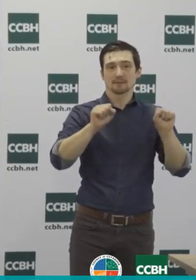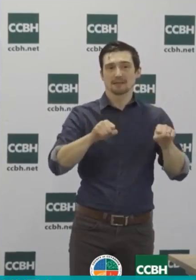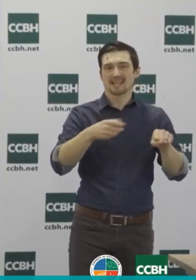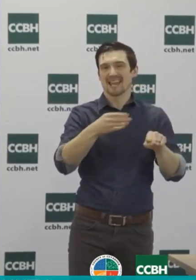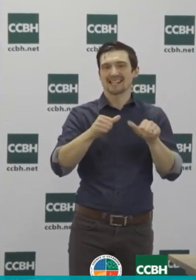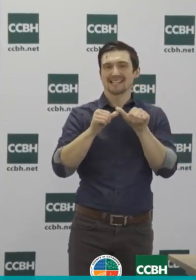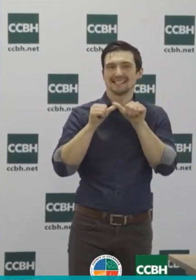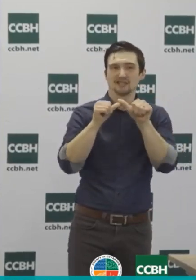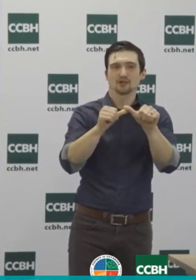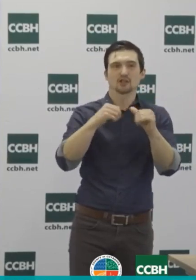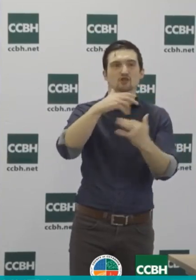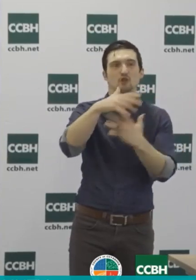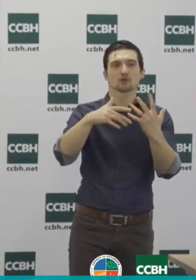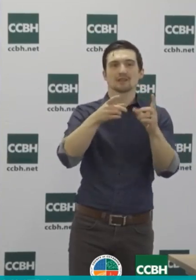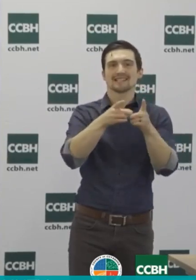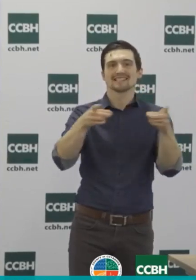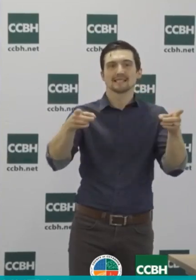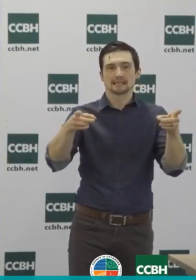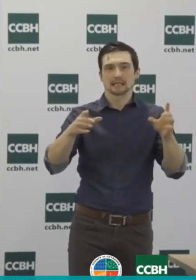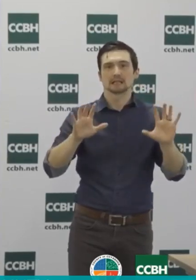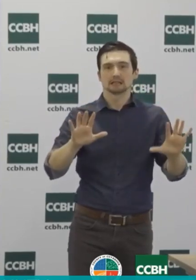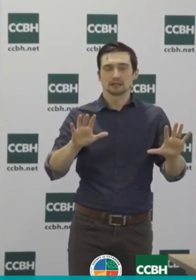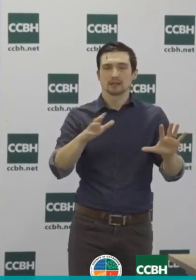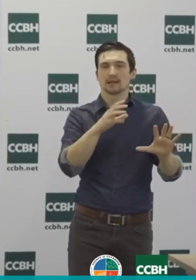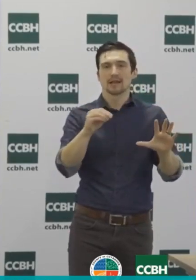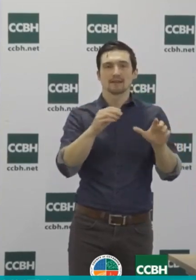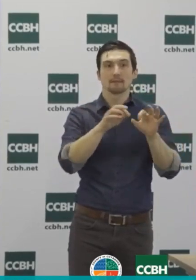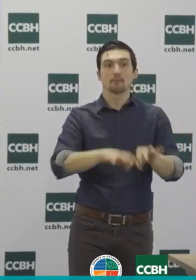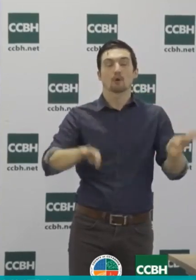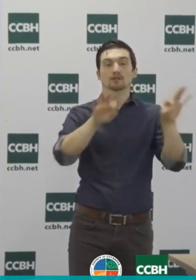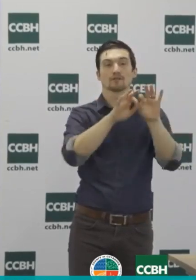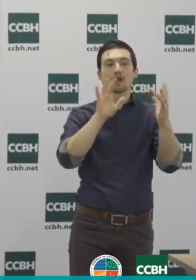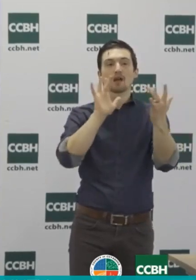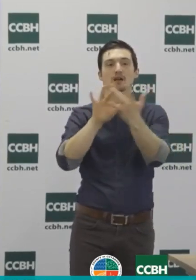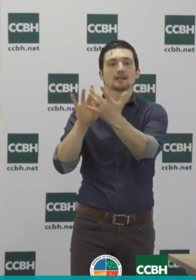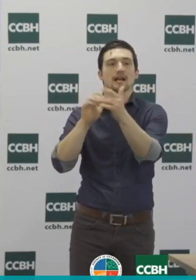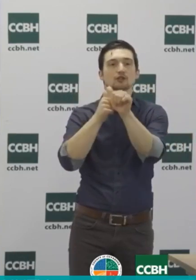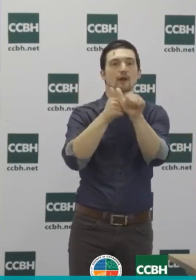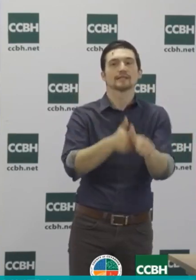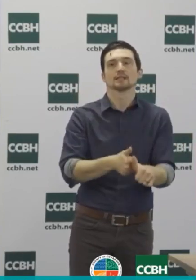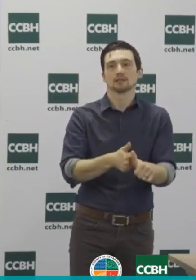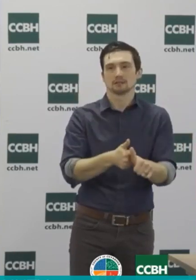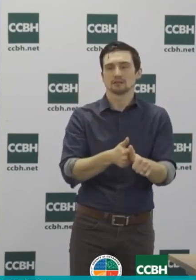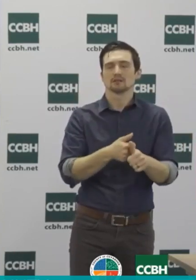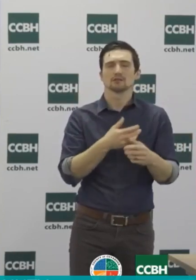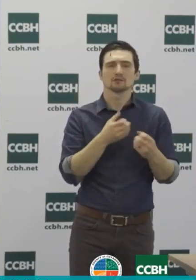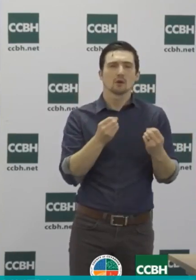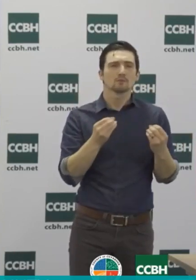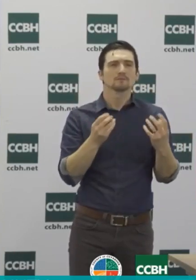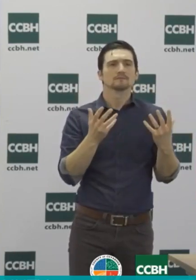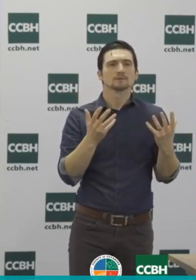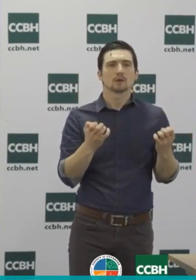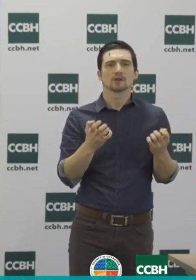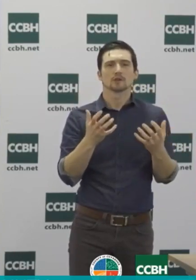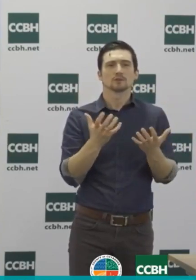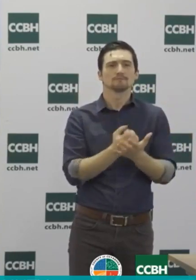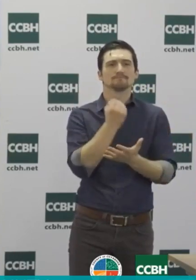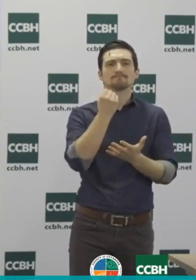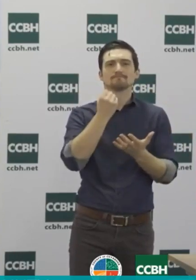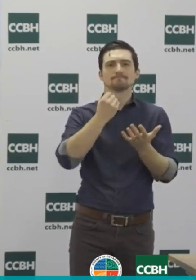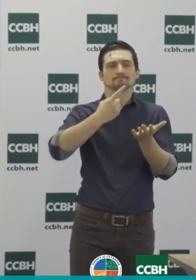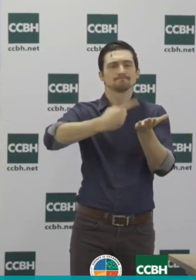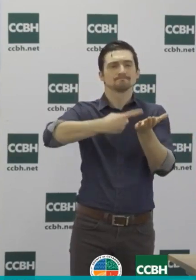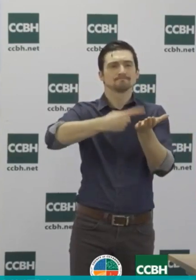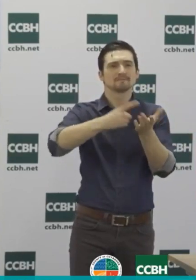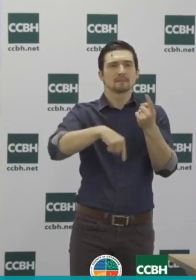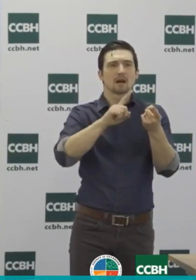social distancing and the importance of contact tracing. So I want to take a few moments just to talk a little bit more about contact